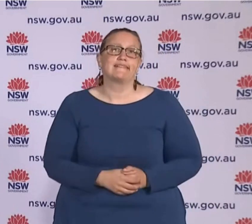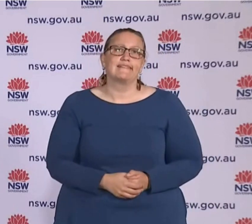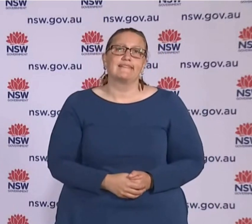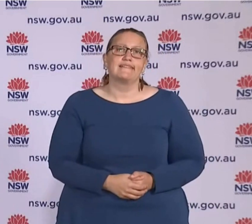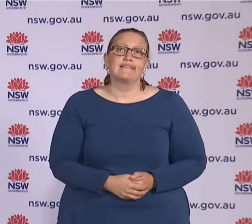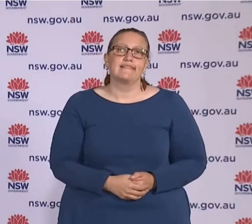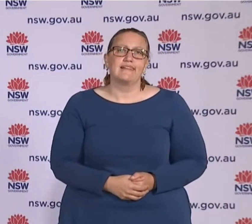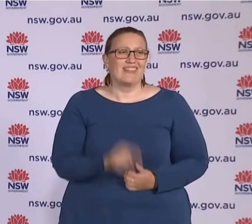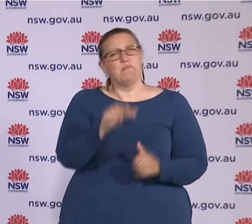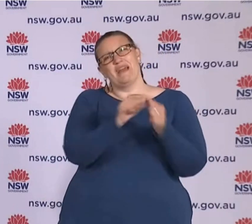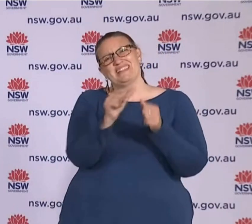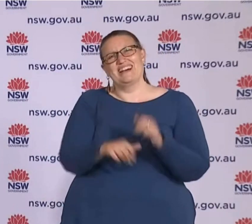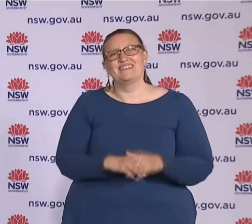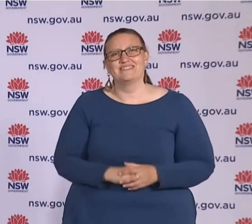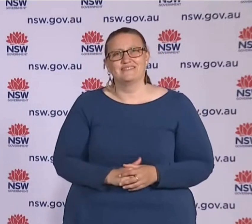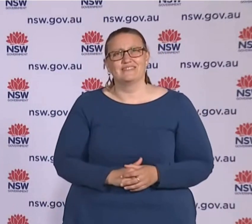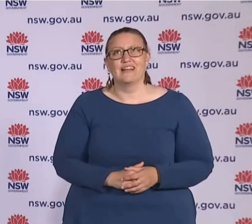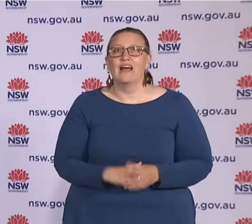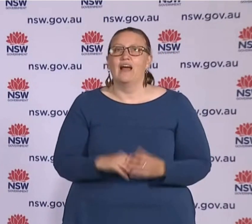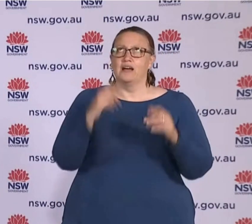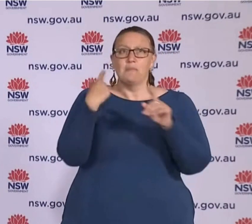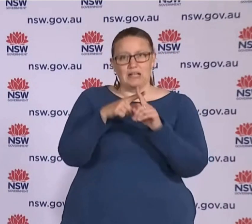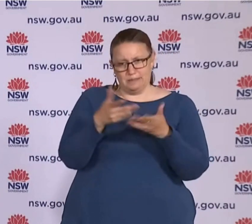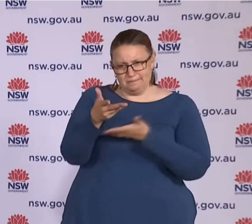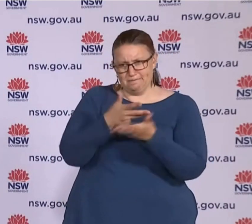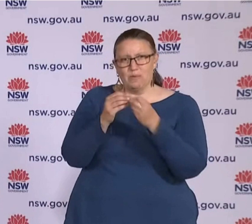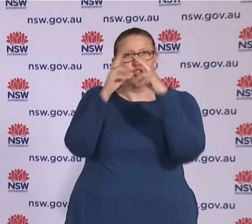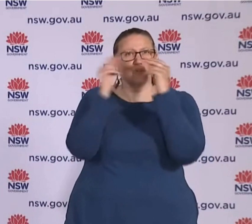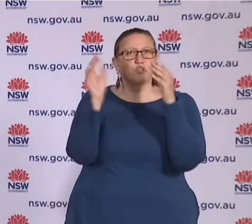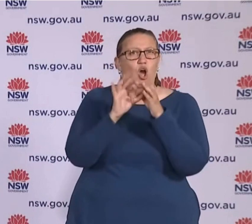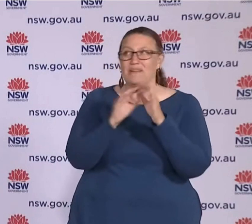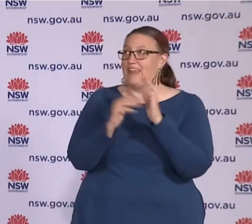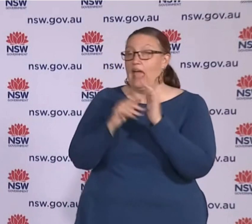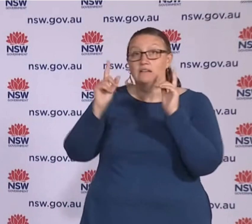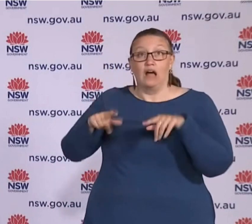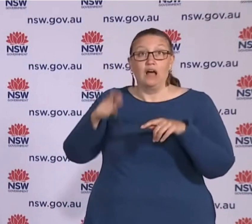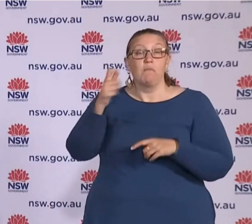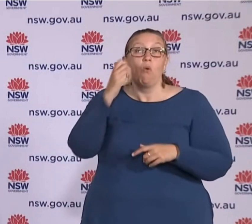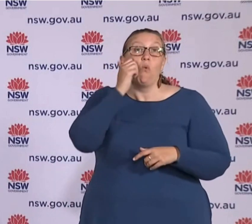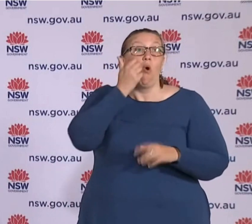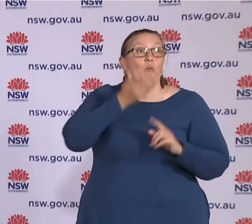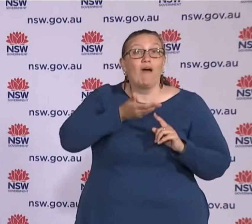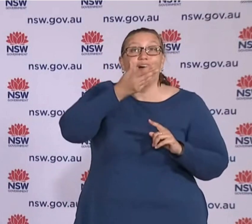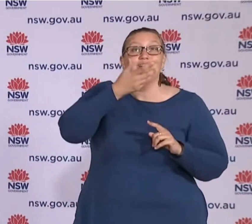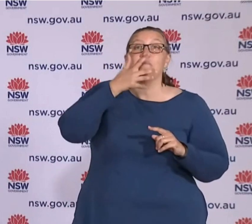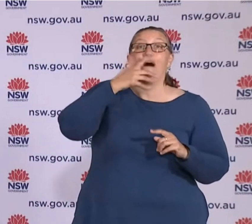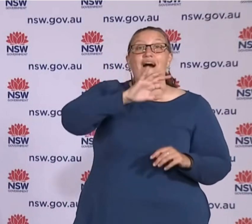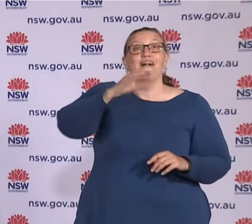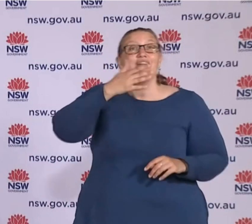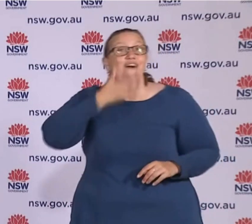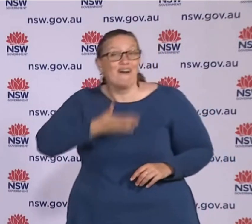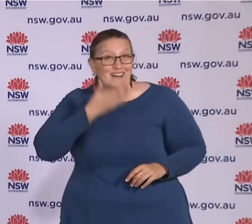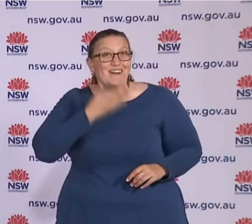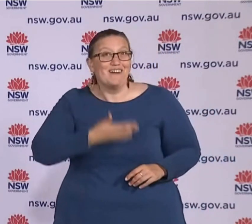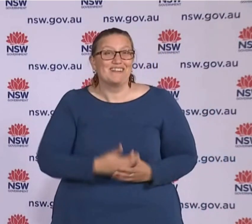choosing, for instance, outdoor environments as the weather has got better. Obviously, the last thing we want to see is aged